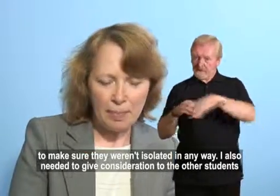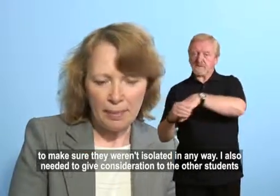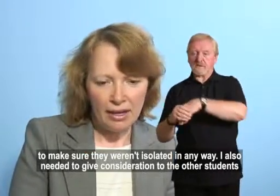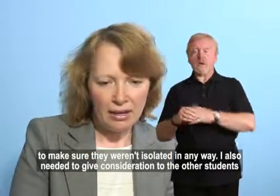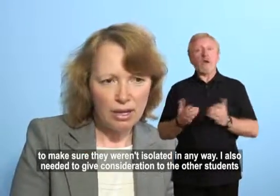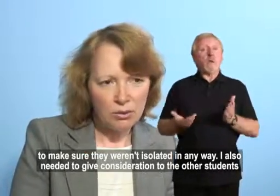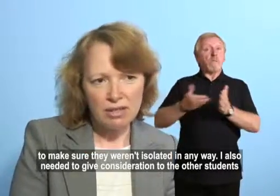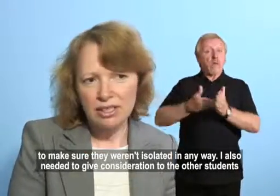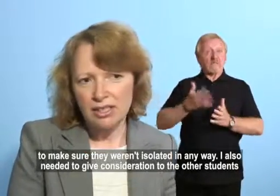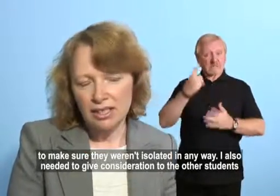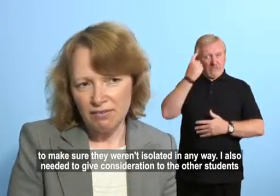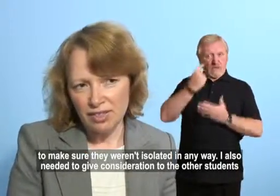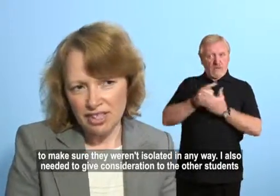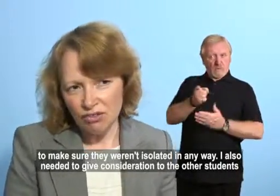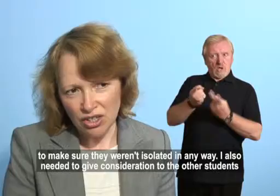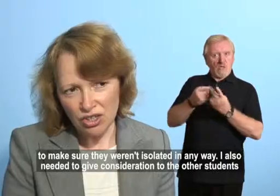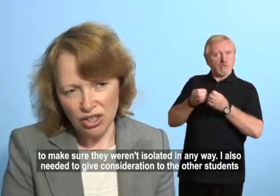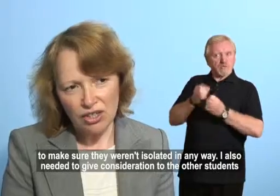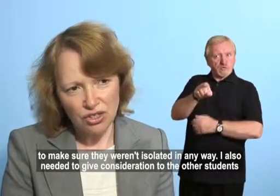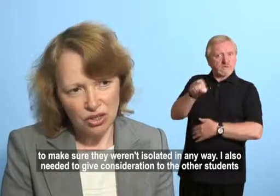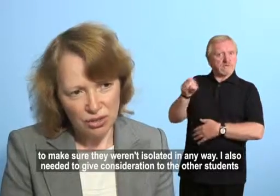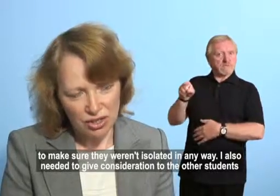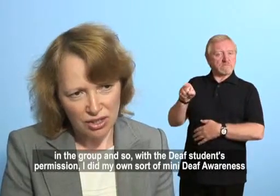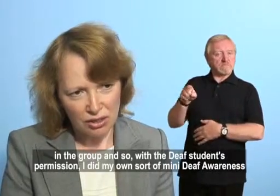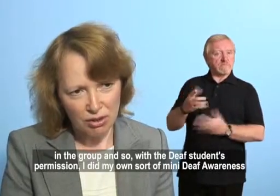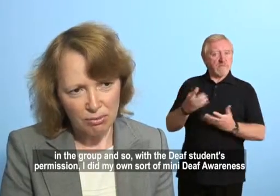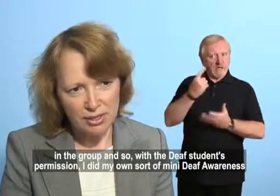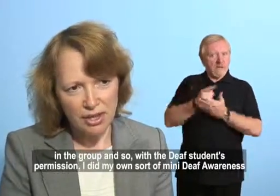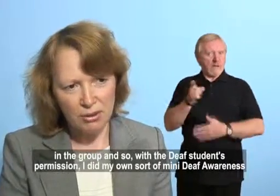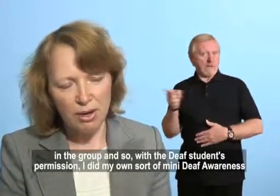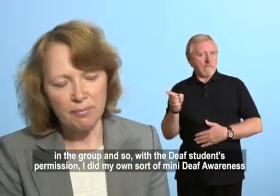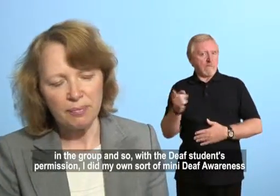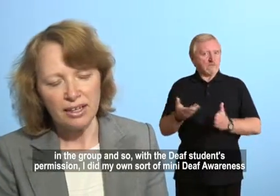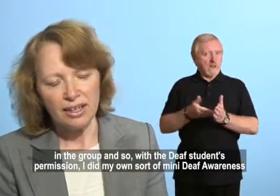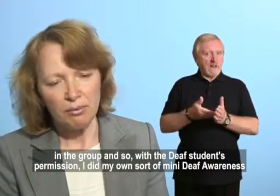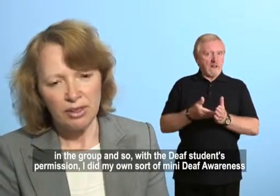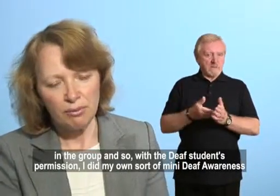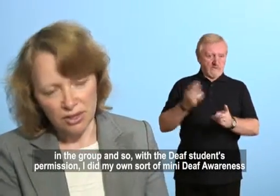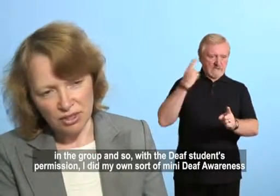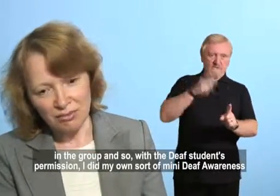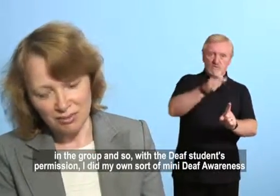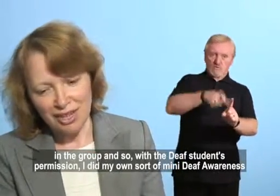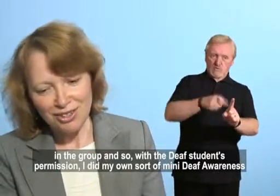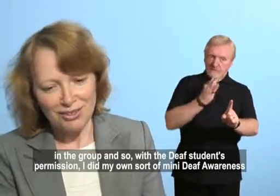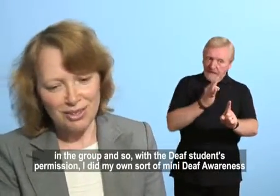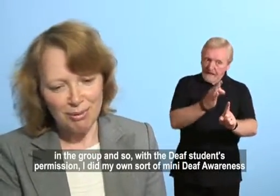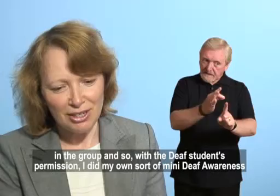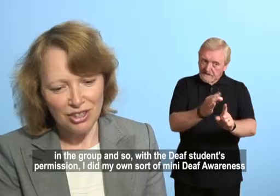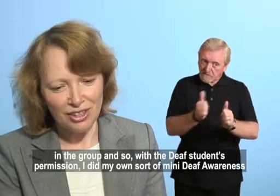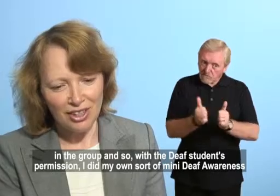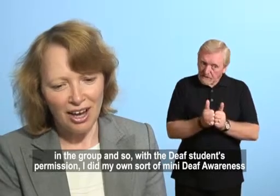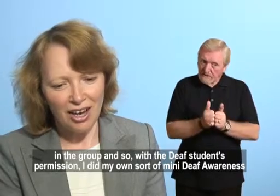way. I also needed to give consideration to the other students in the group. So with the deaf